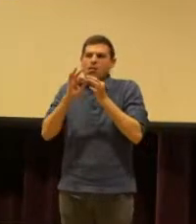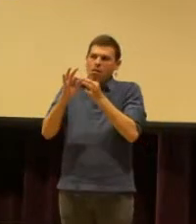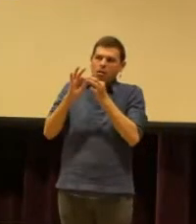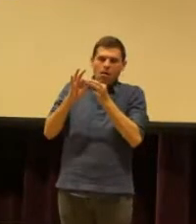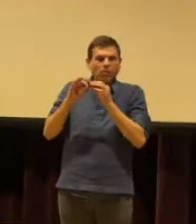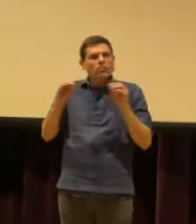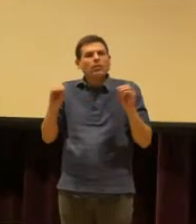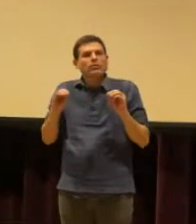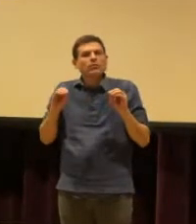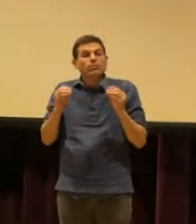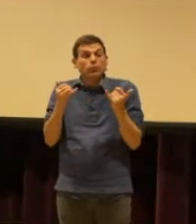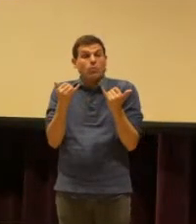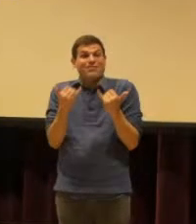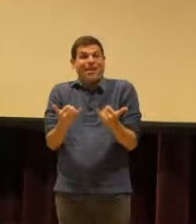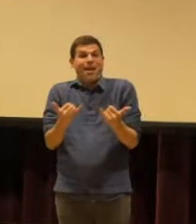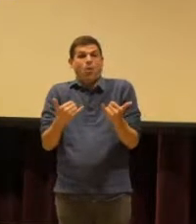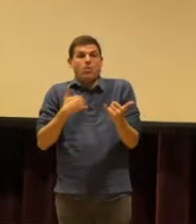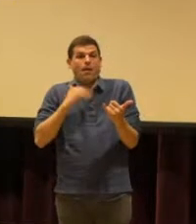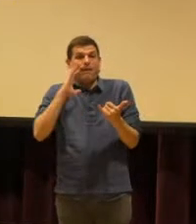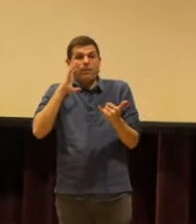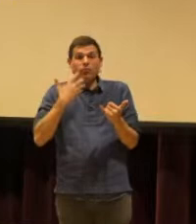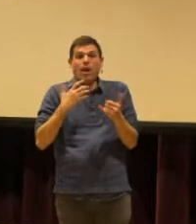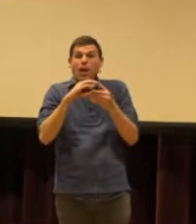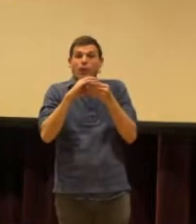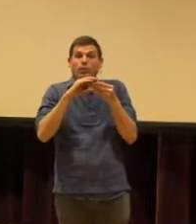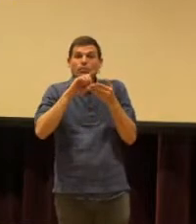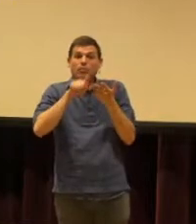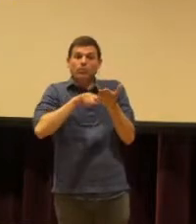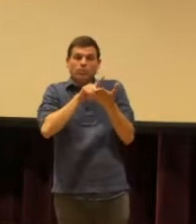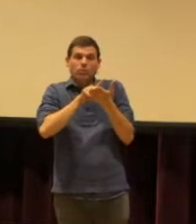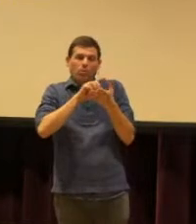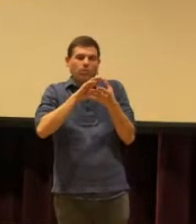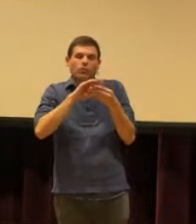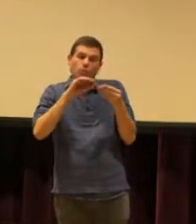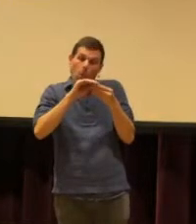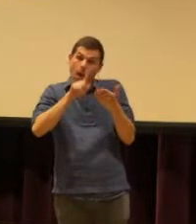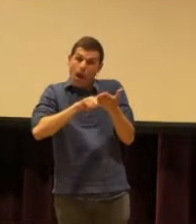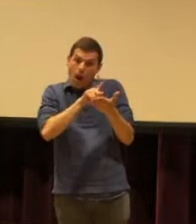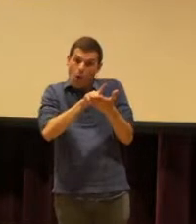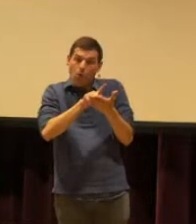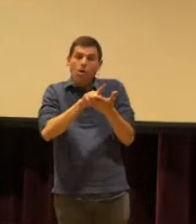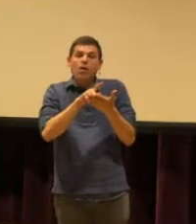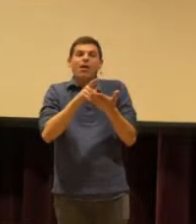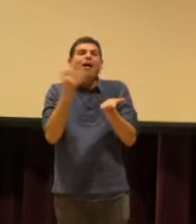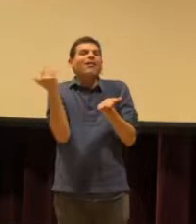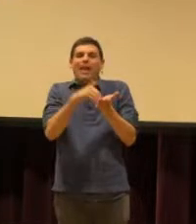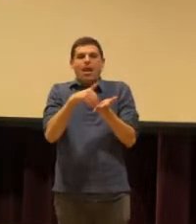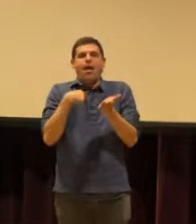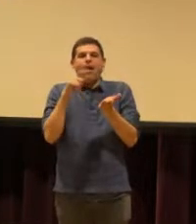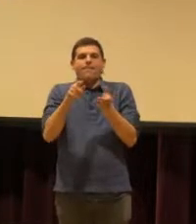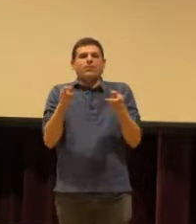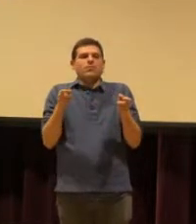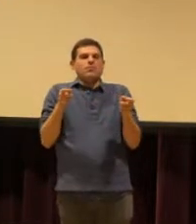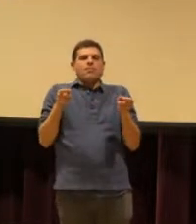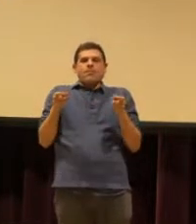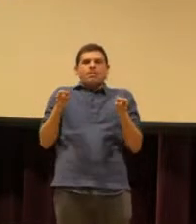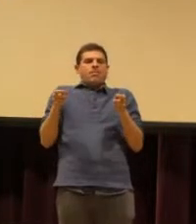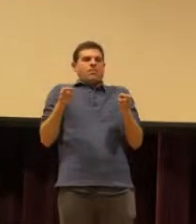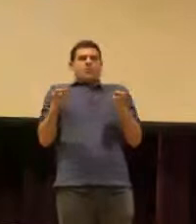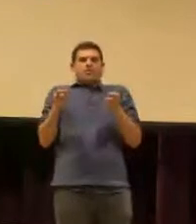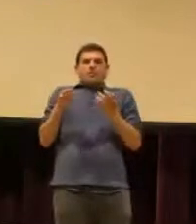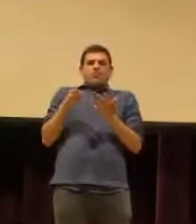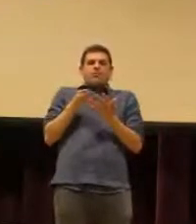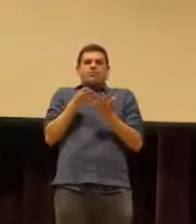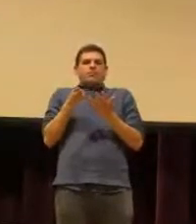Story Hour, it's been challenging because we have to navigate a lot of this red tape. We have to follow a lot of